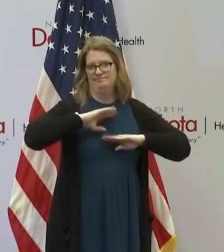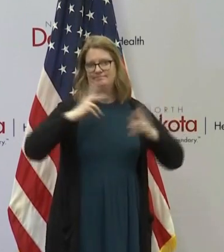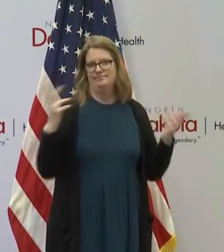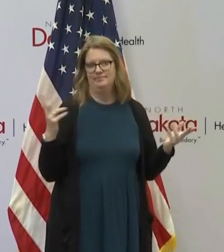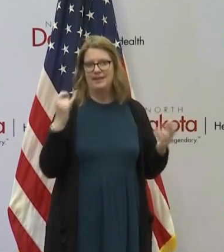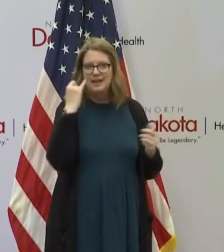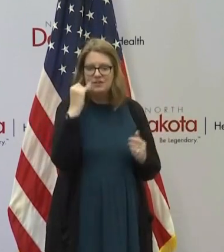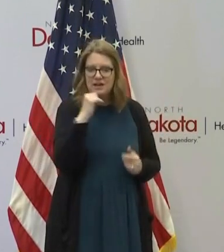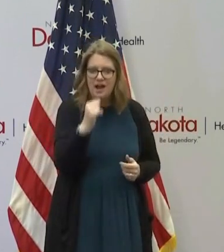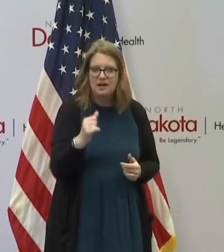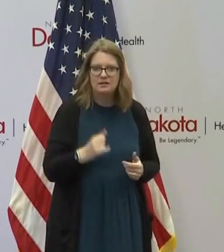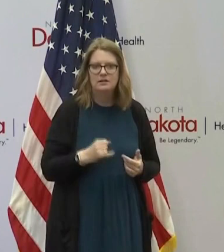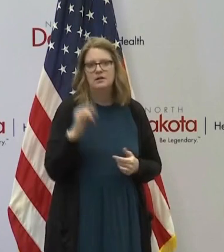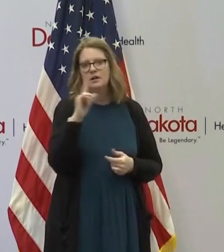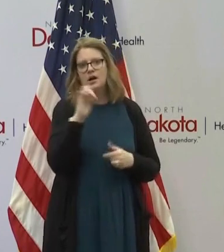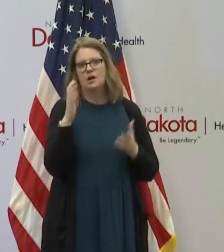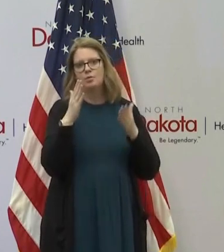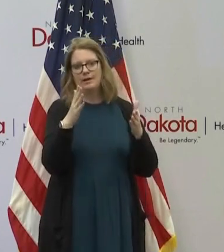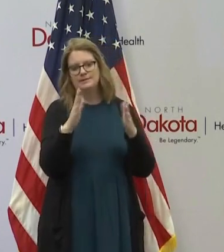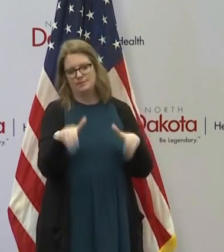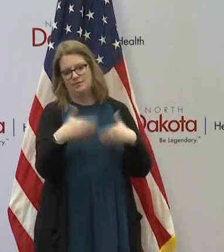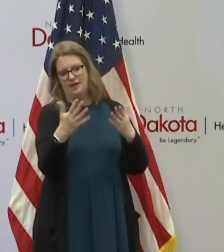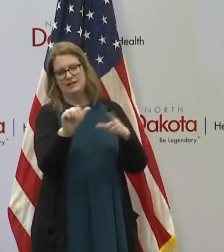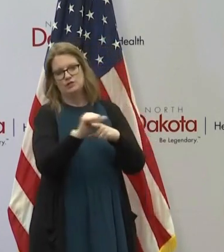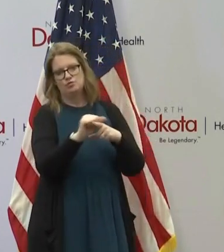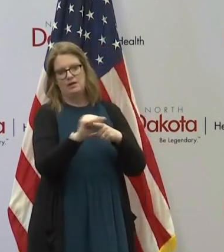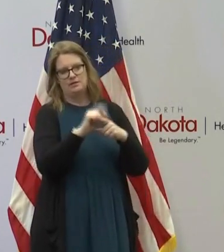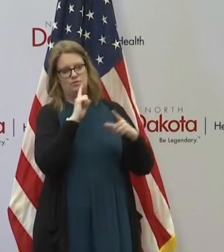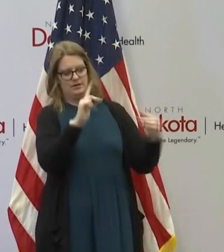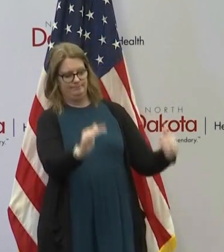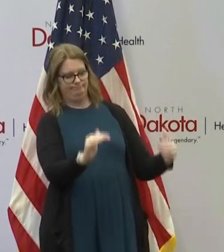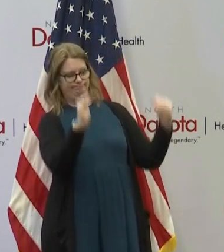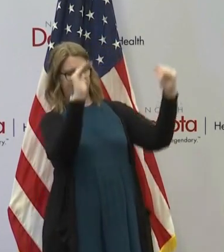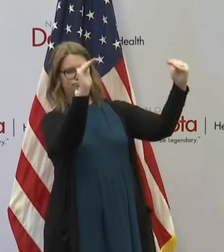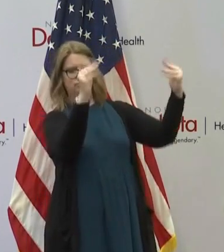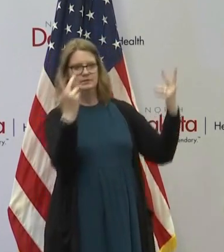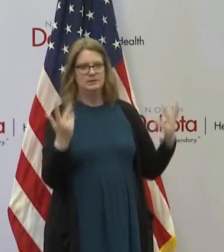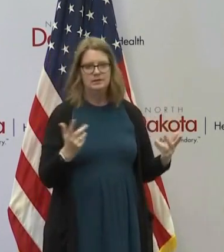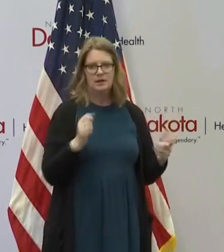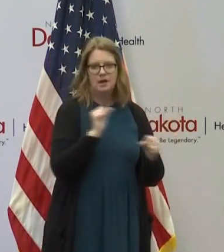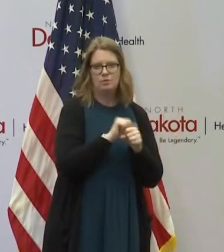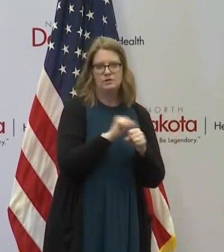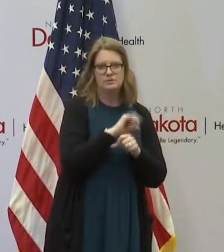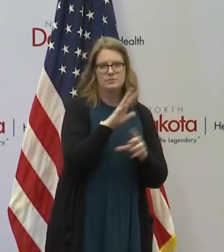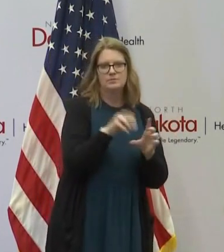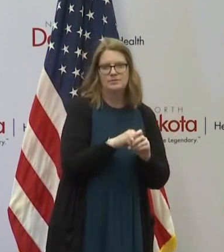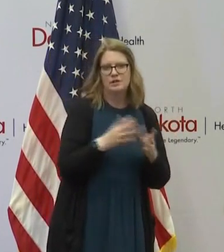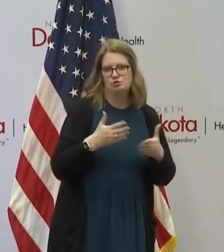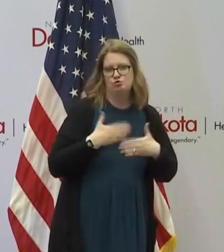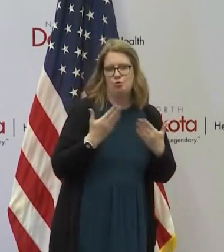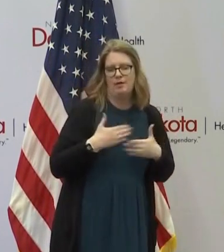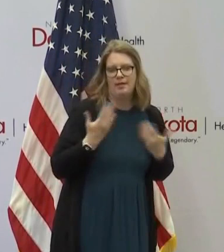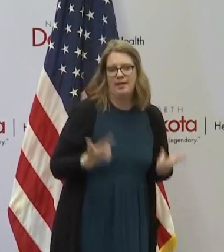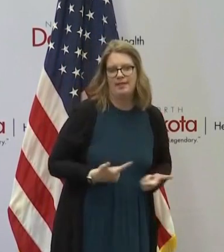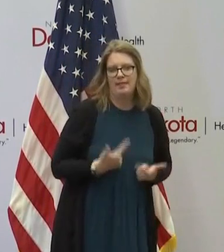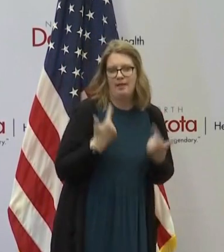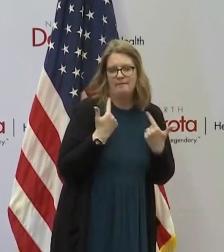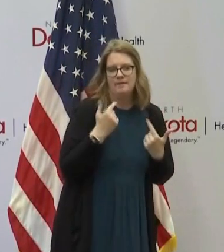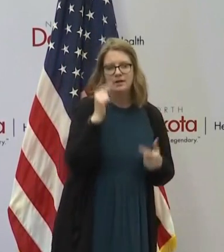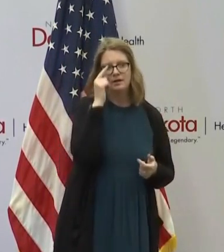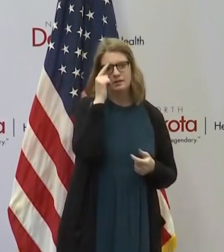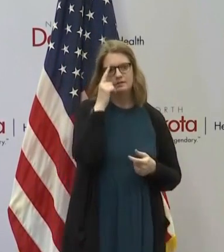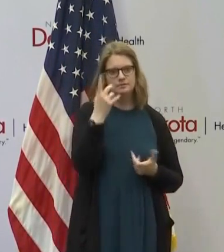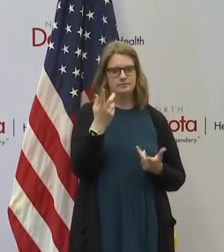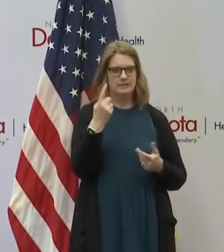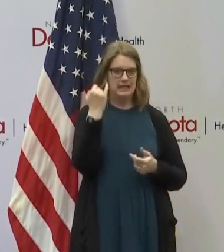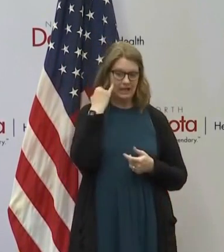aren't, we got 100 ways to help people get the training they need to get to that next level. And work should be part of the joy in their life. And if you're, like I